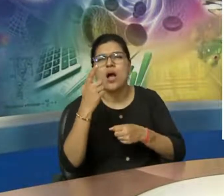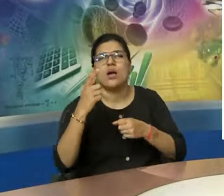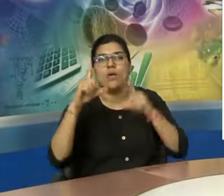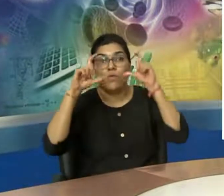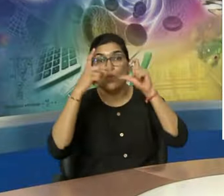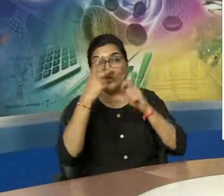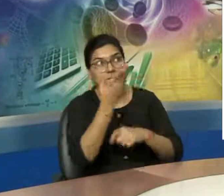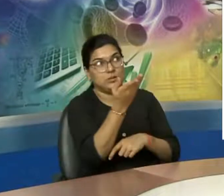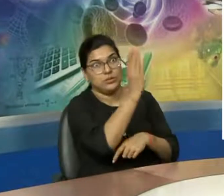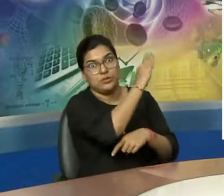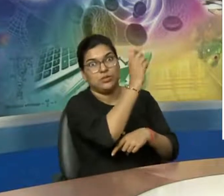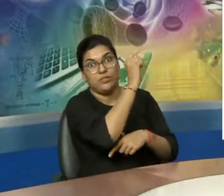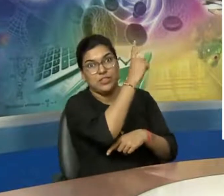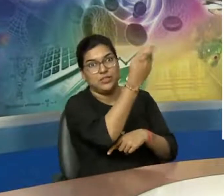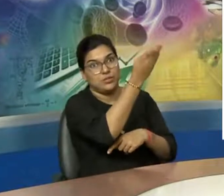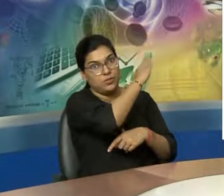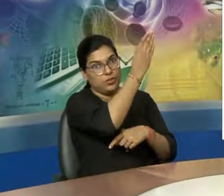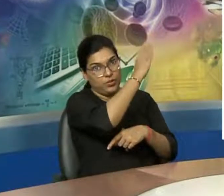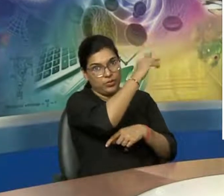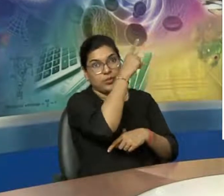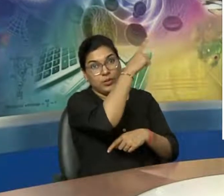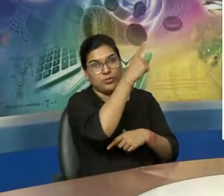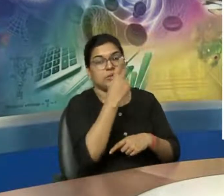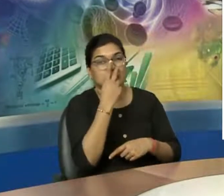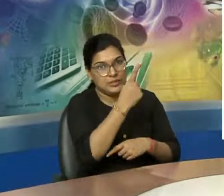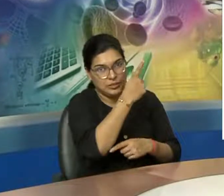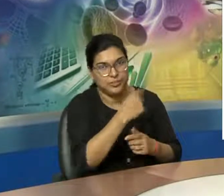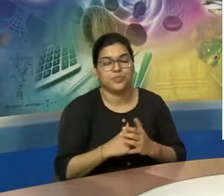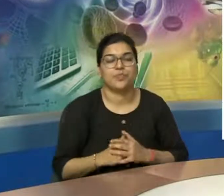So all these organisms